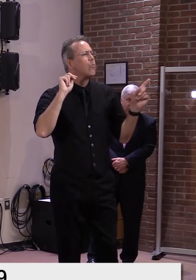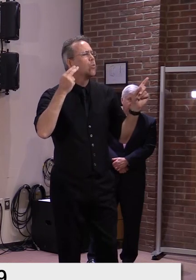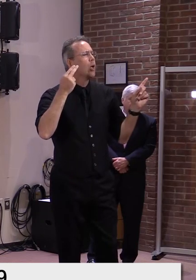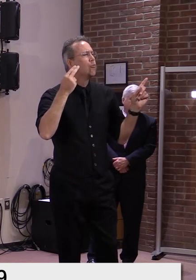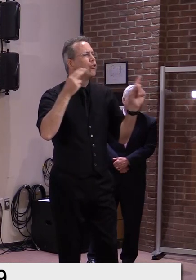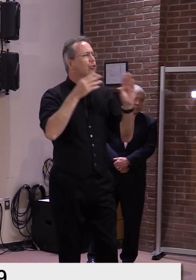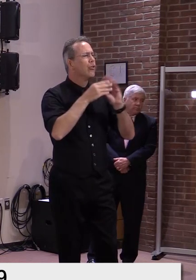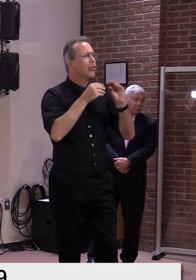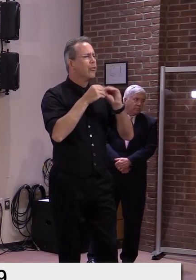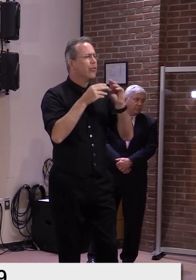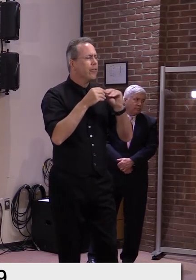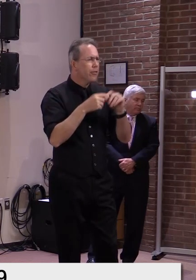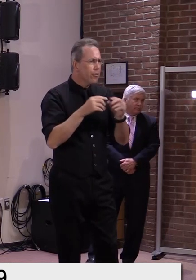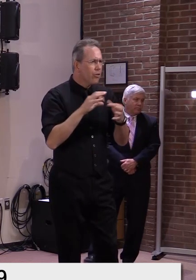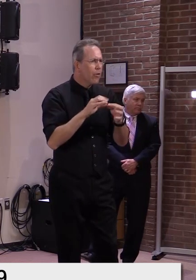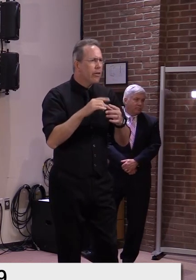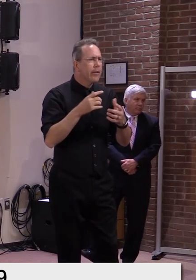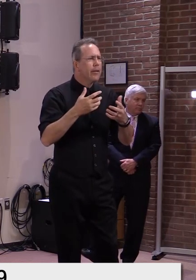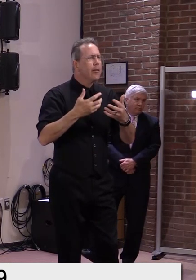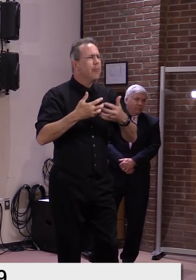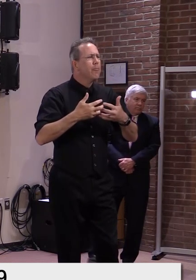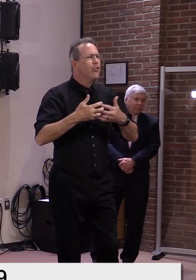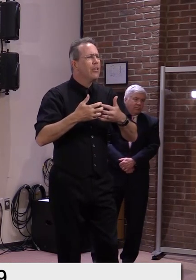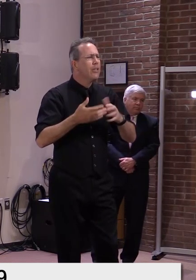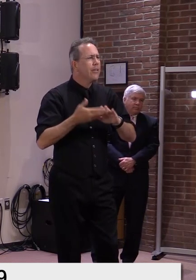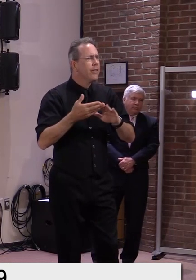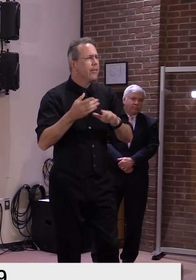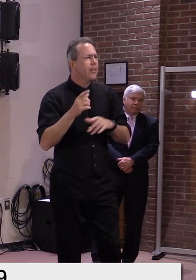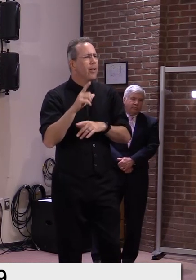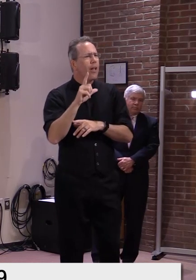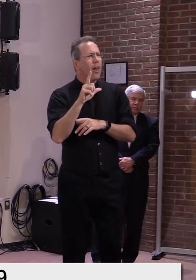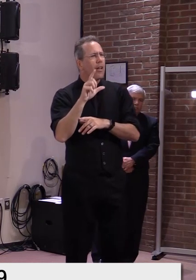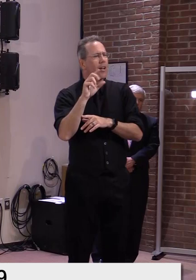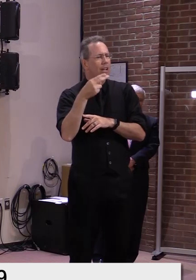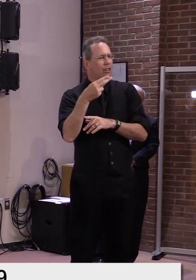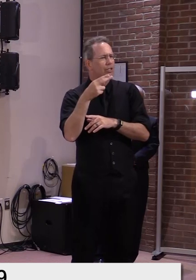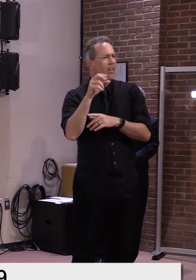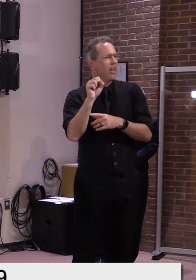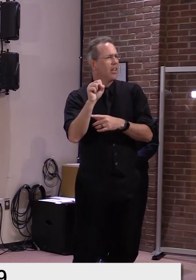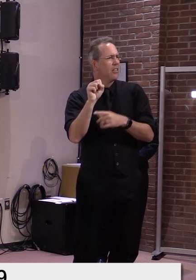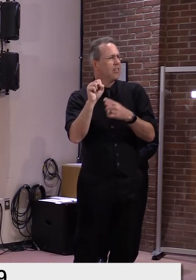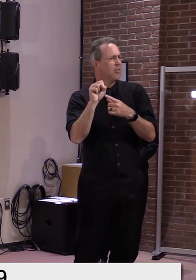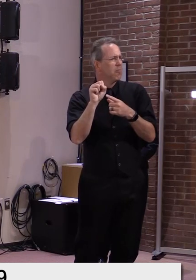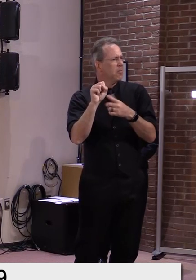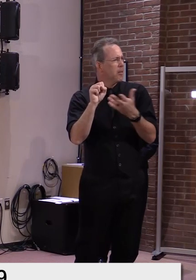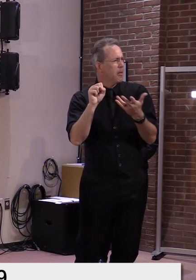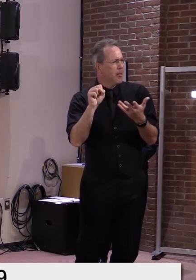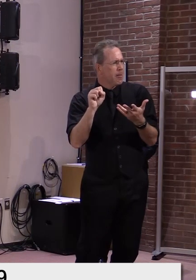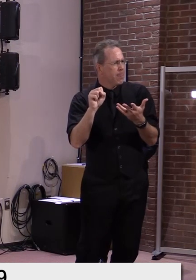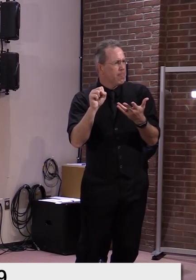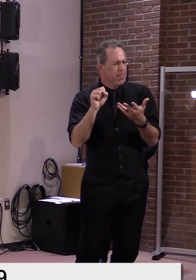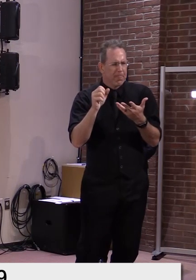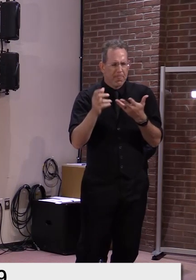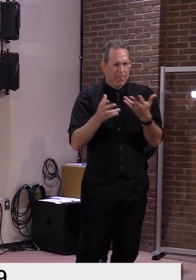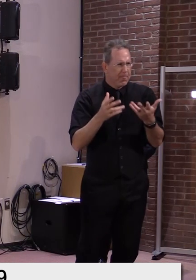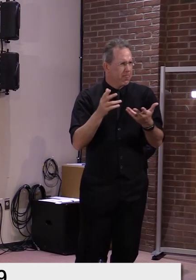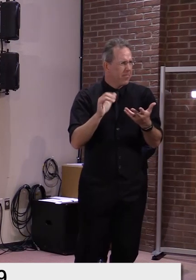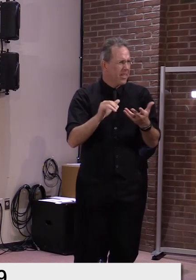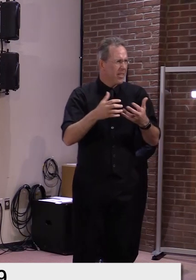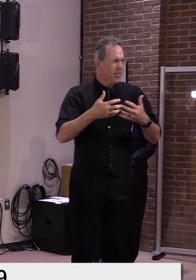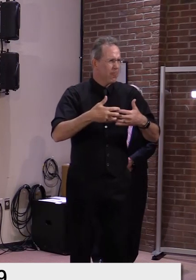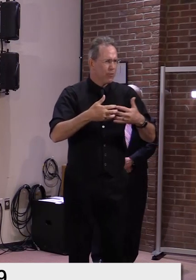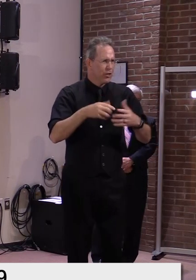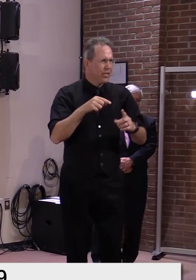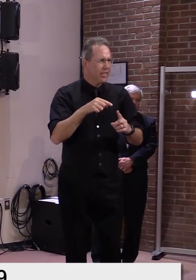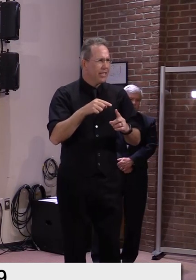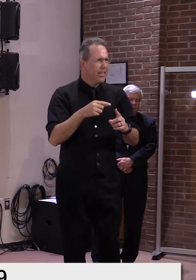LHS, appear to have misread folds and mailed ballots as actual votes and somehow taking about 300 Election Day votes